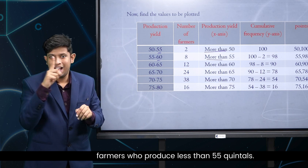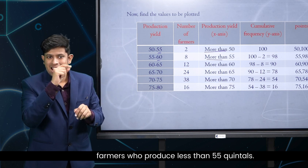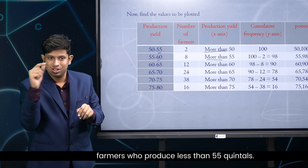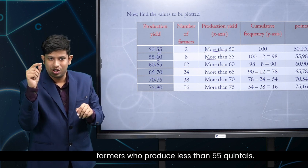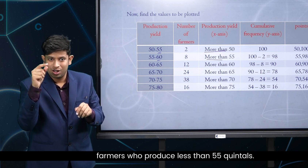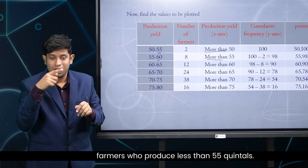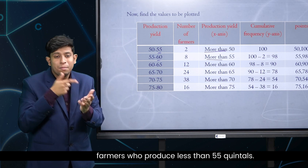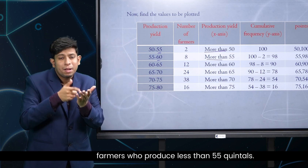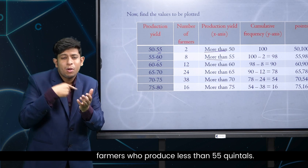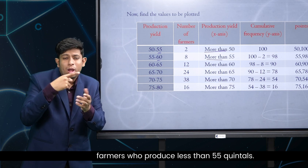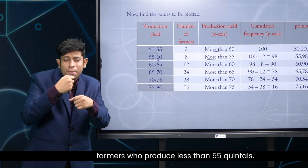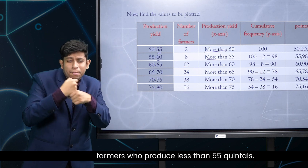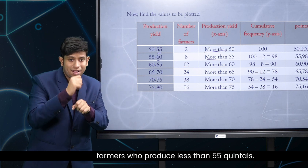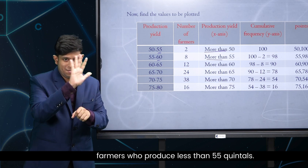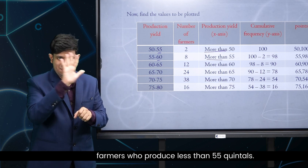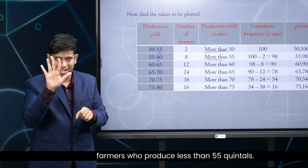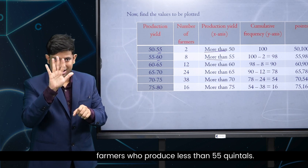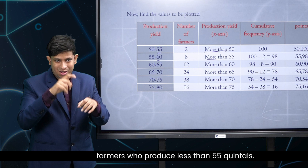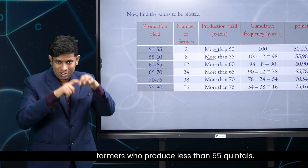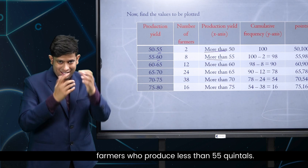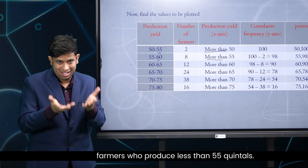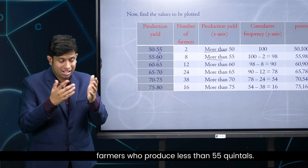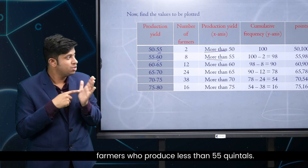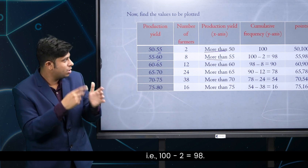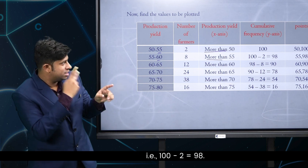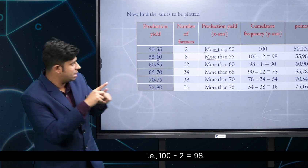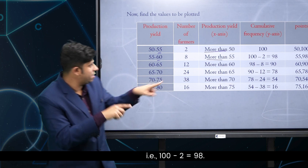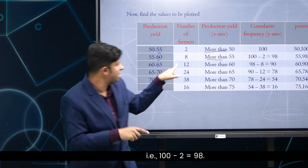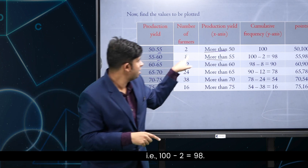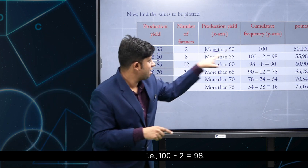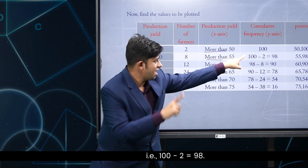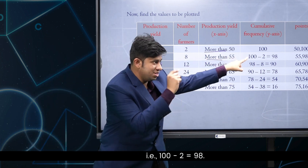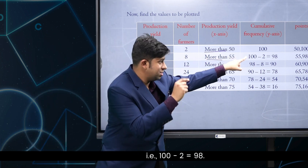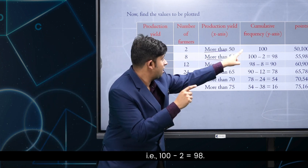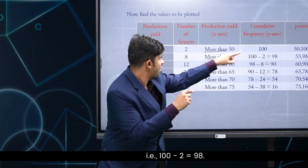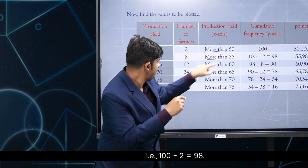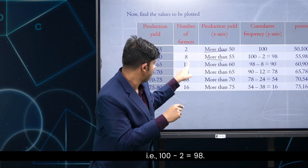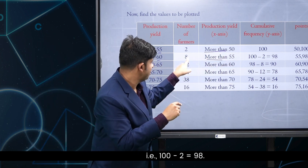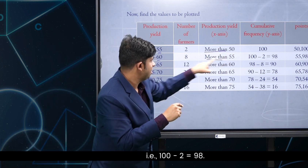farmers who can produce less than 55 quintals. That is 100 minus 2, that is equal to